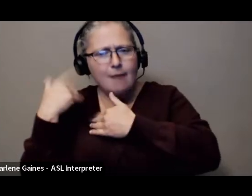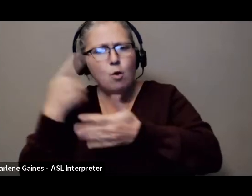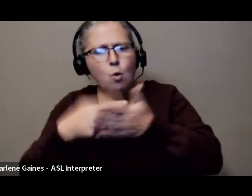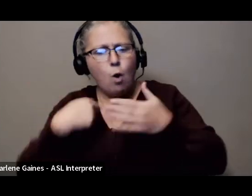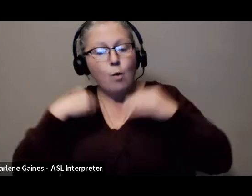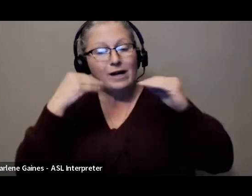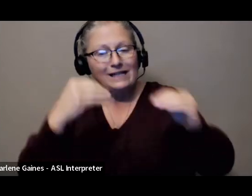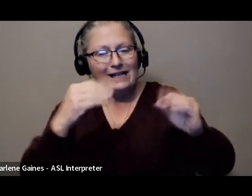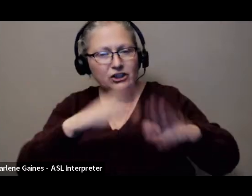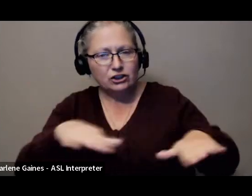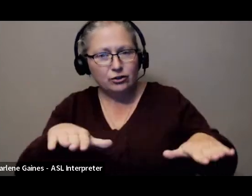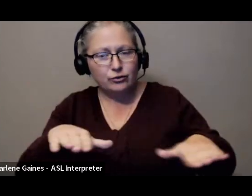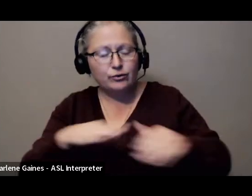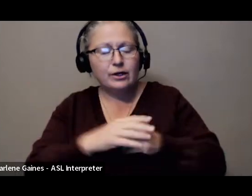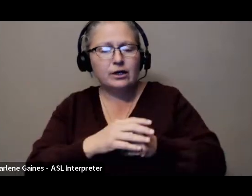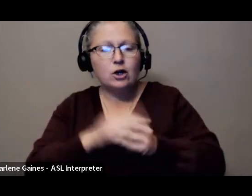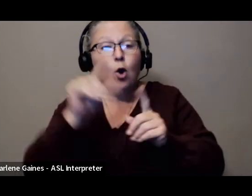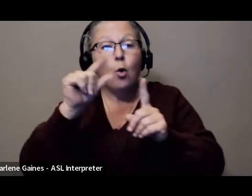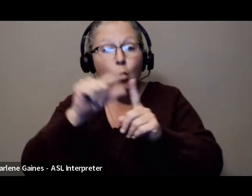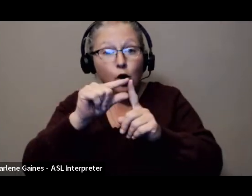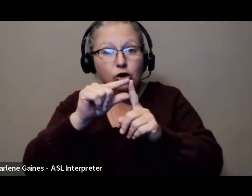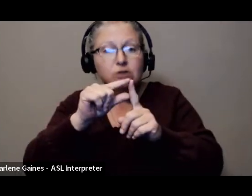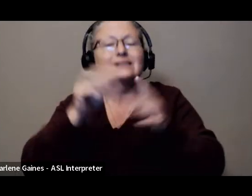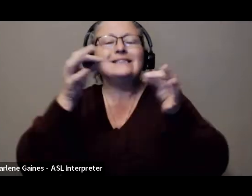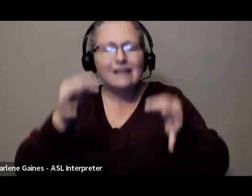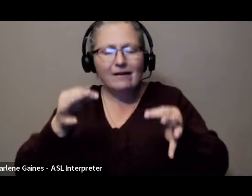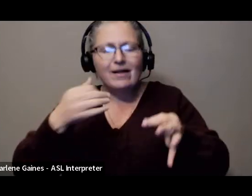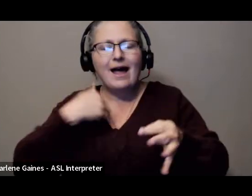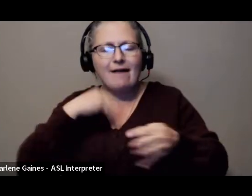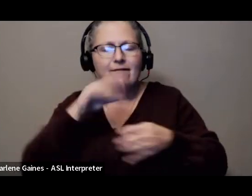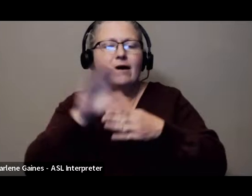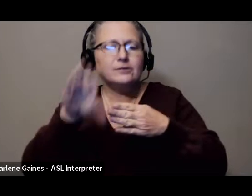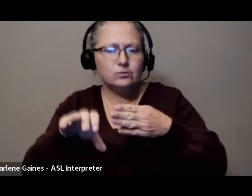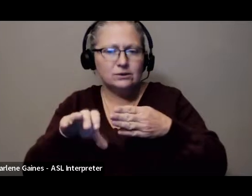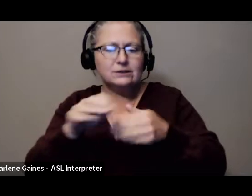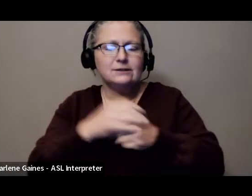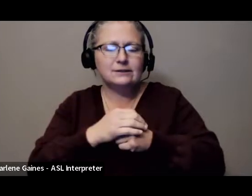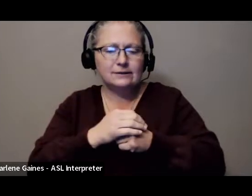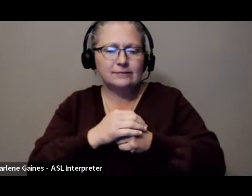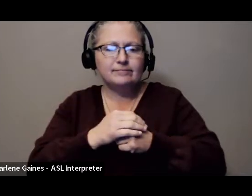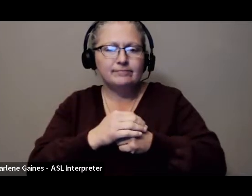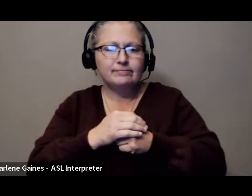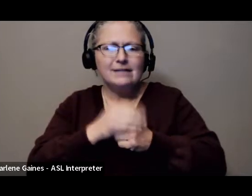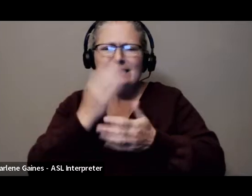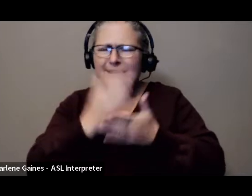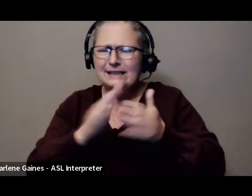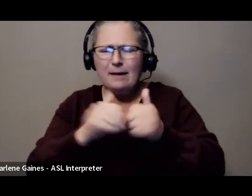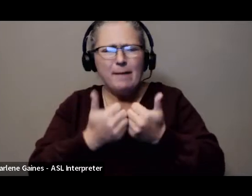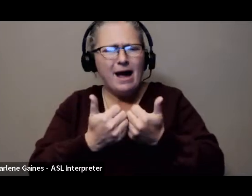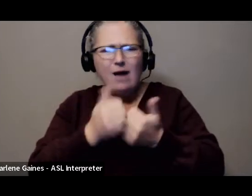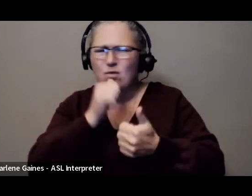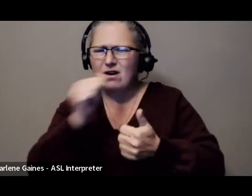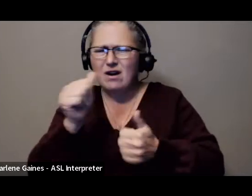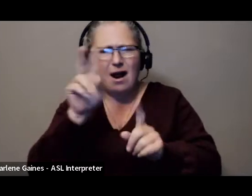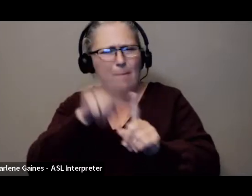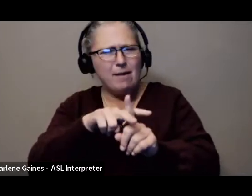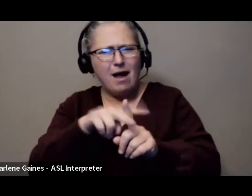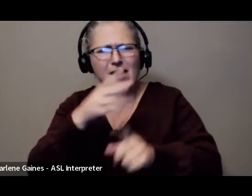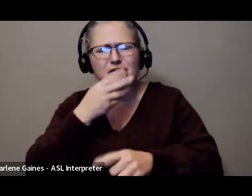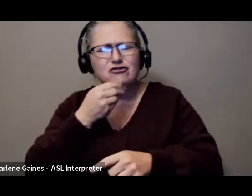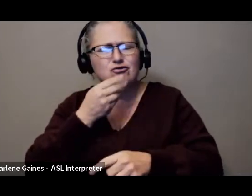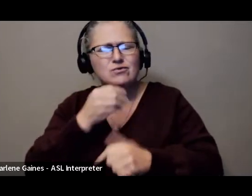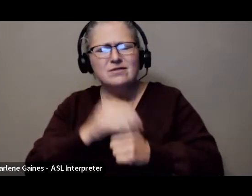teach our children? Words indeed should have consequences. And somehow it doesn't apply to the